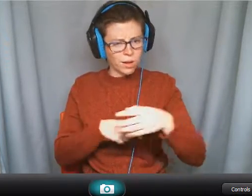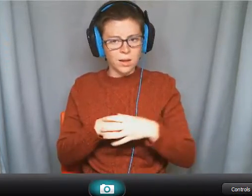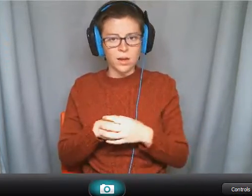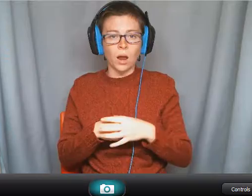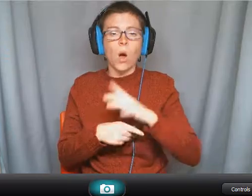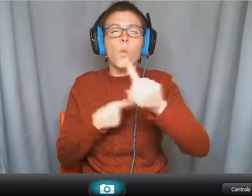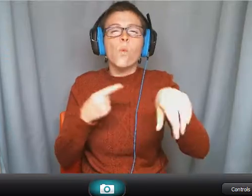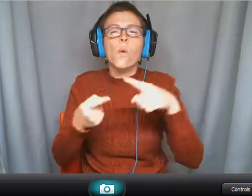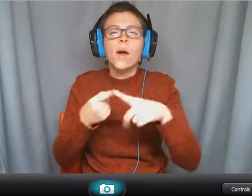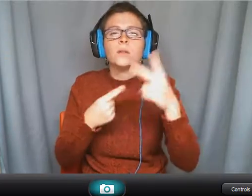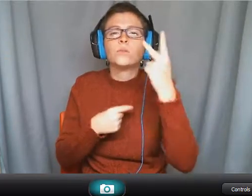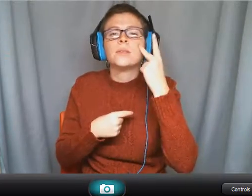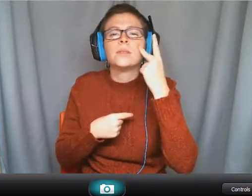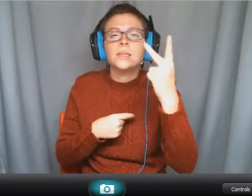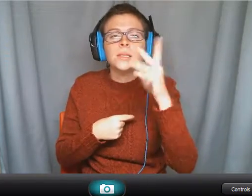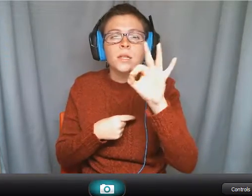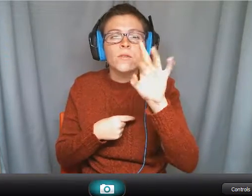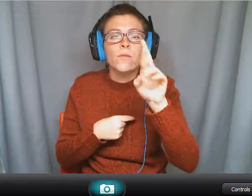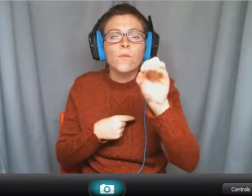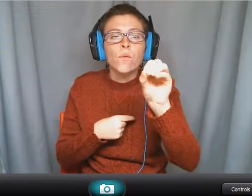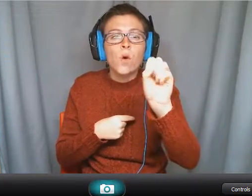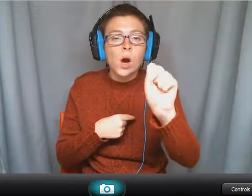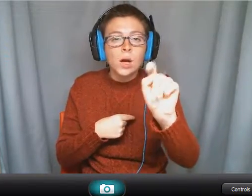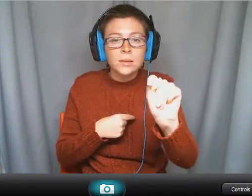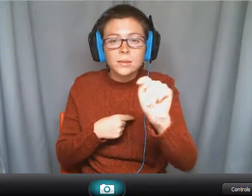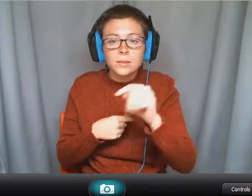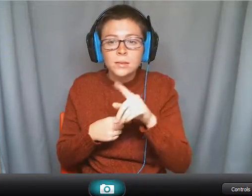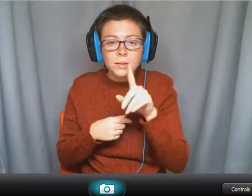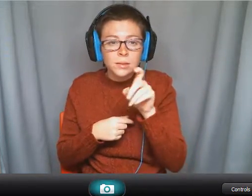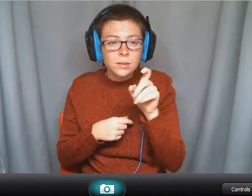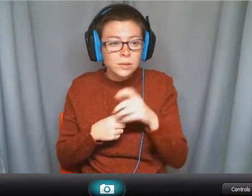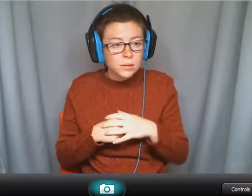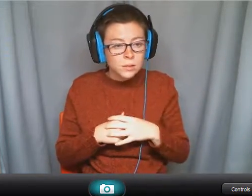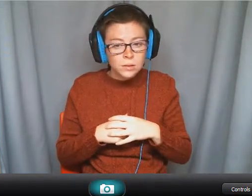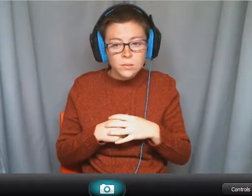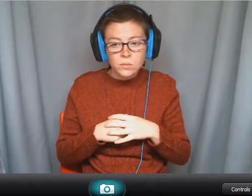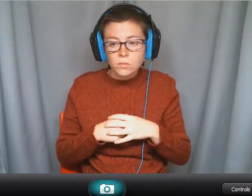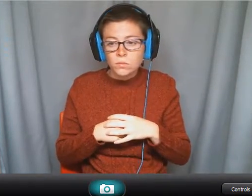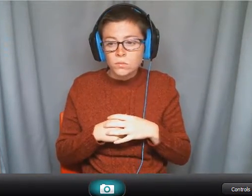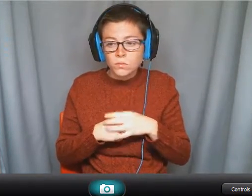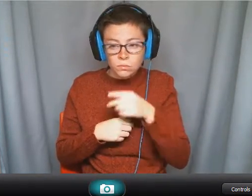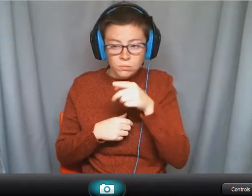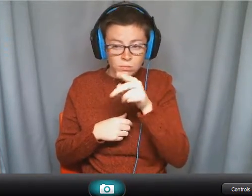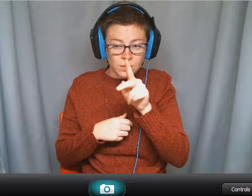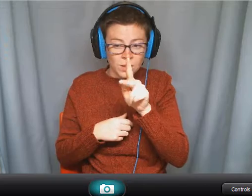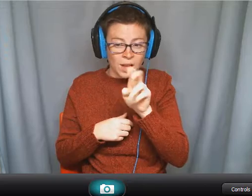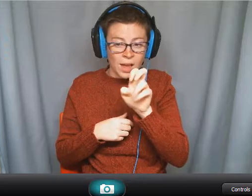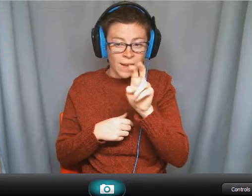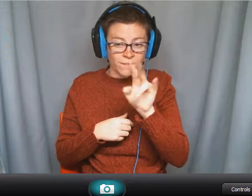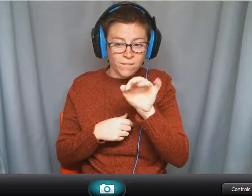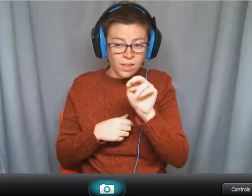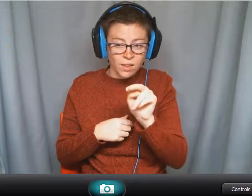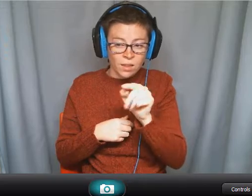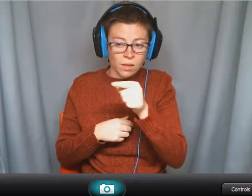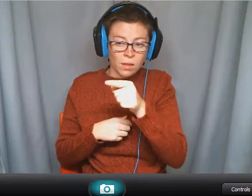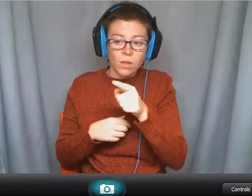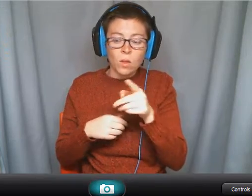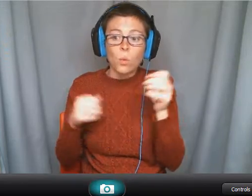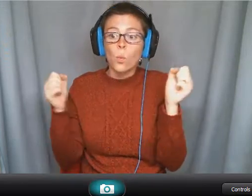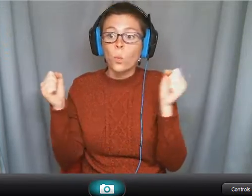know. Kevin, when do you see the frost? In the winter. Before In the snow winter, comes. before the snow